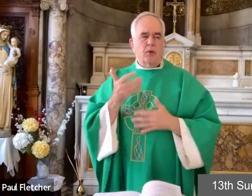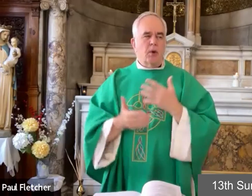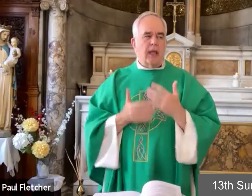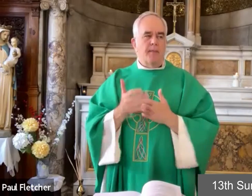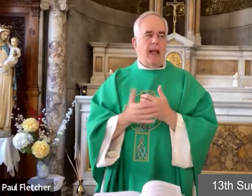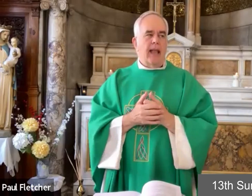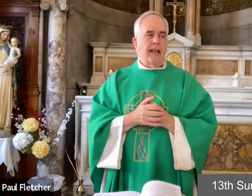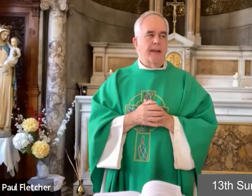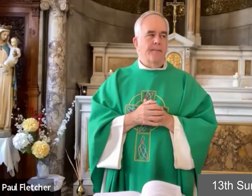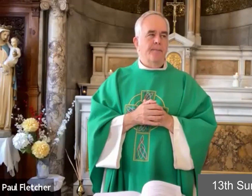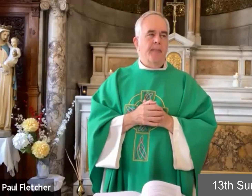to explain.